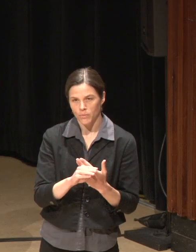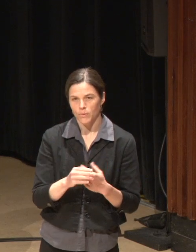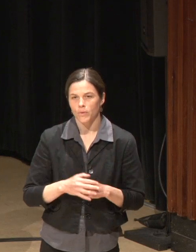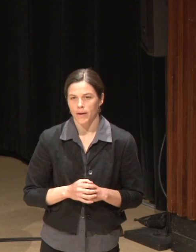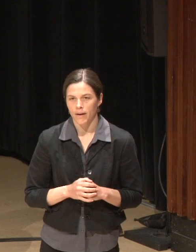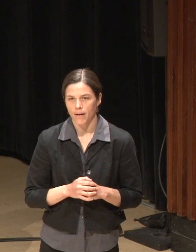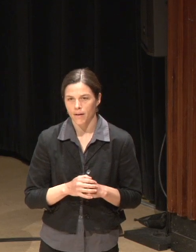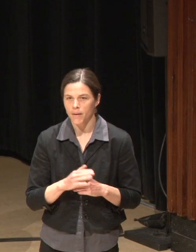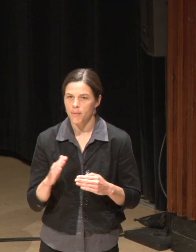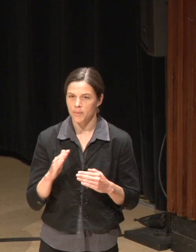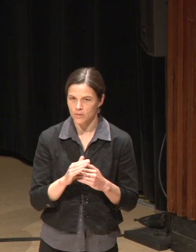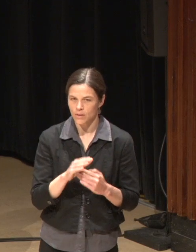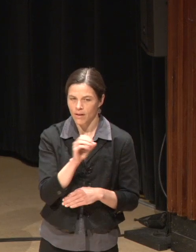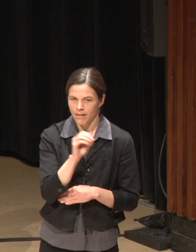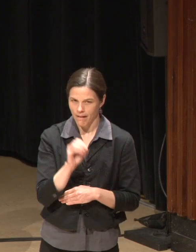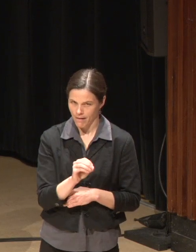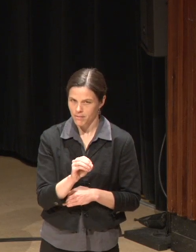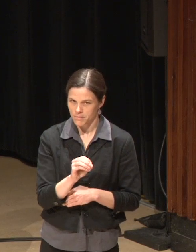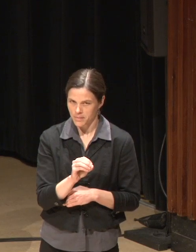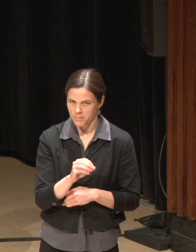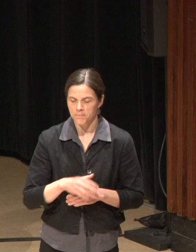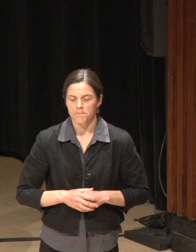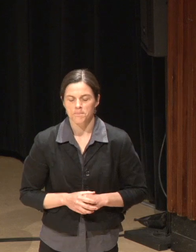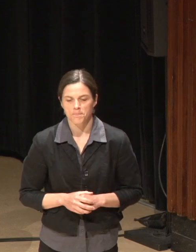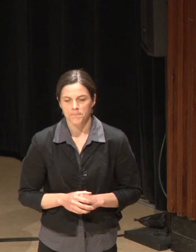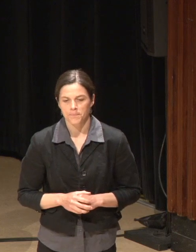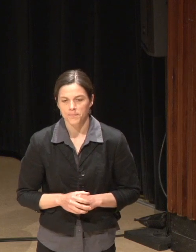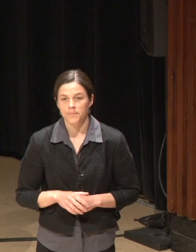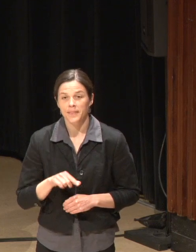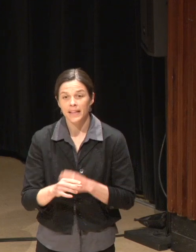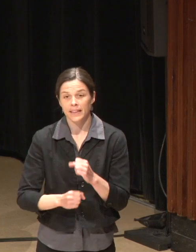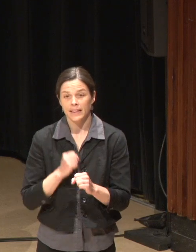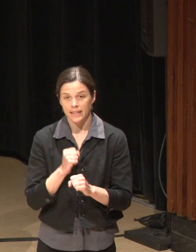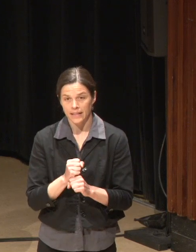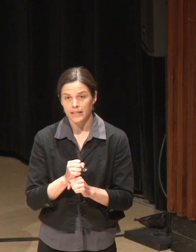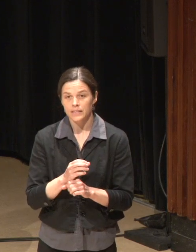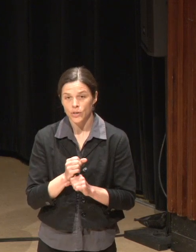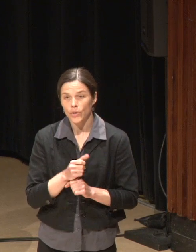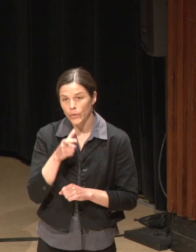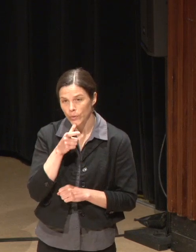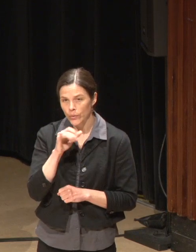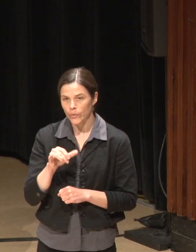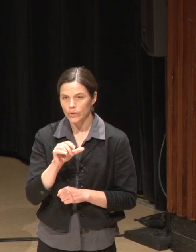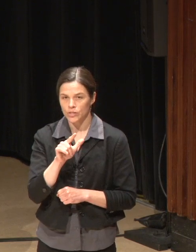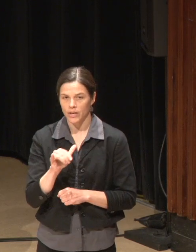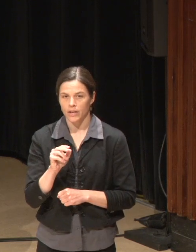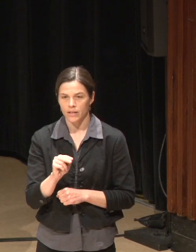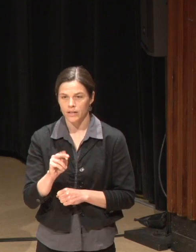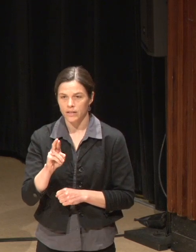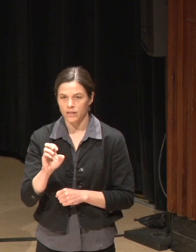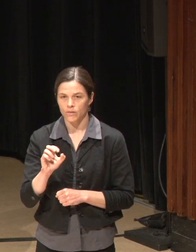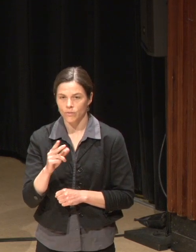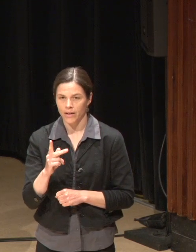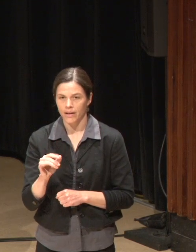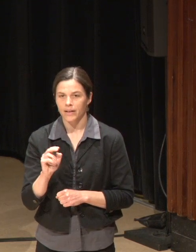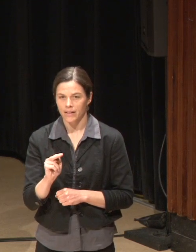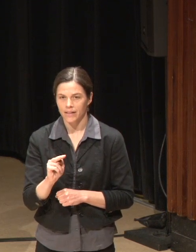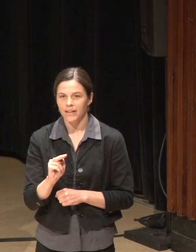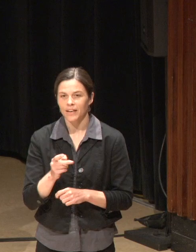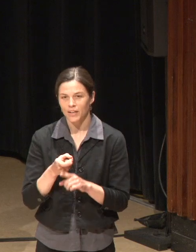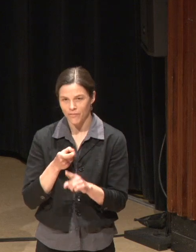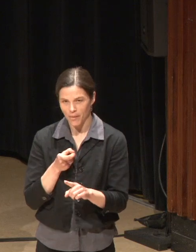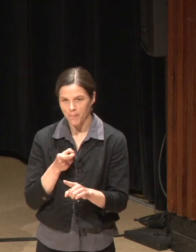highest academic standing. This year's recipient is Jacqueline Rankin from the Business Administration Accounting